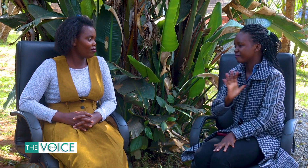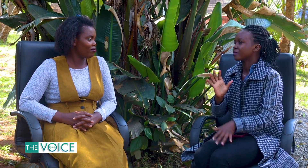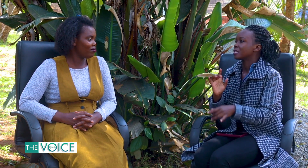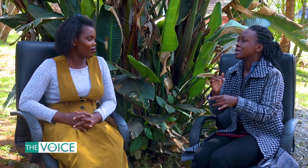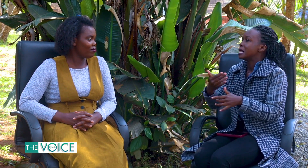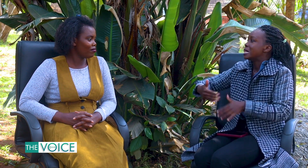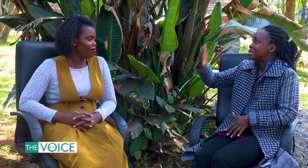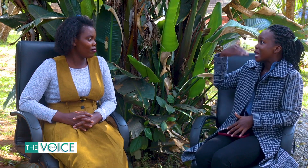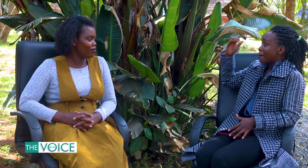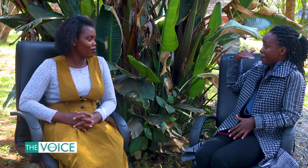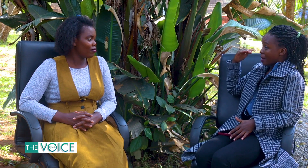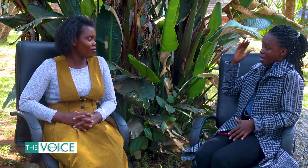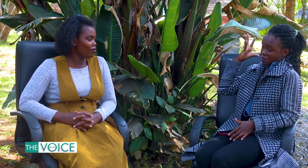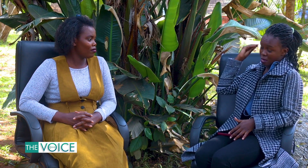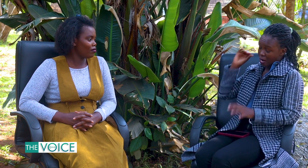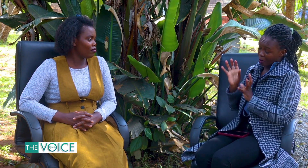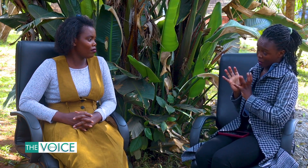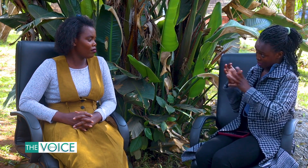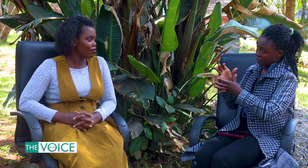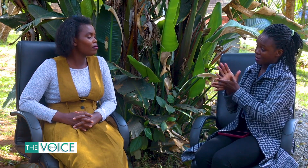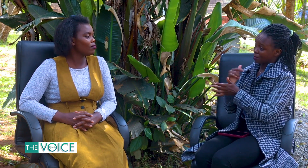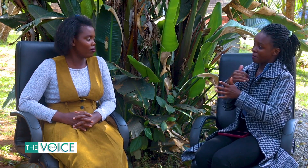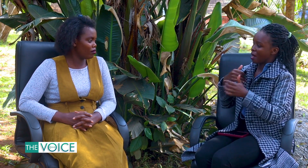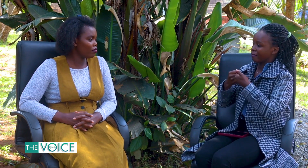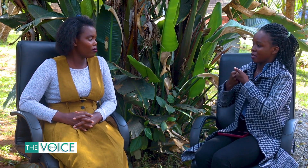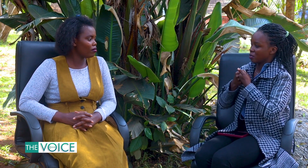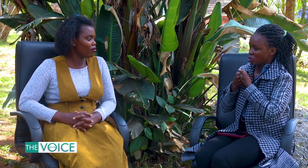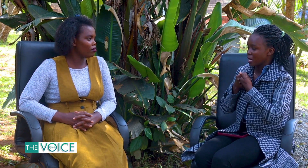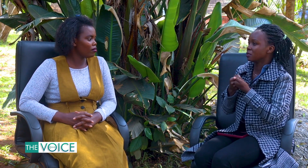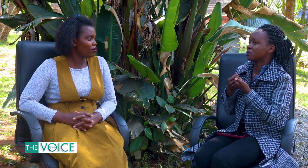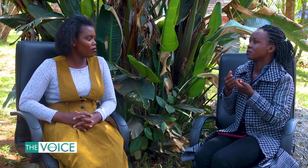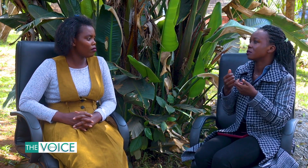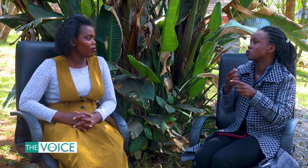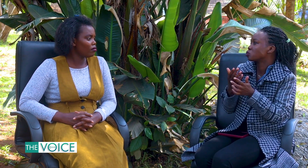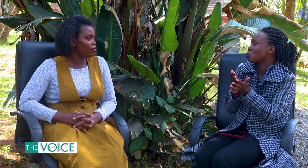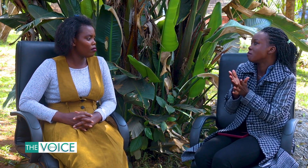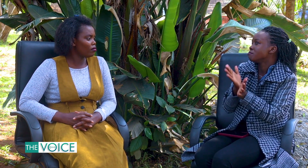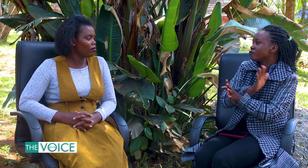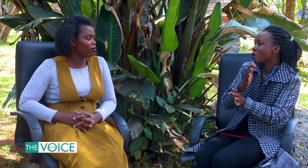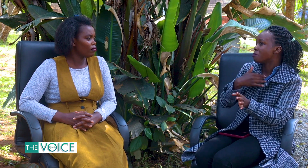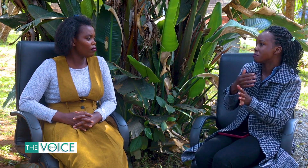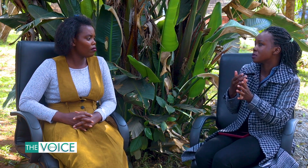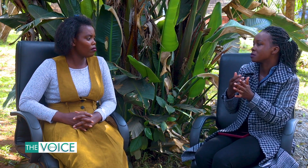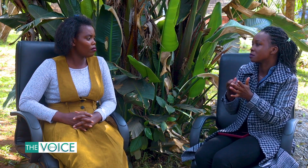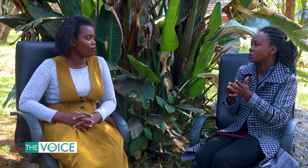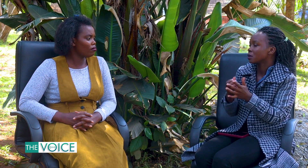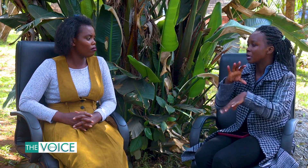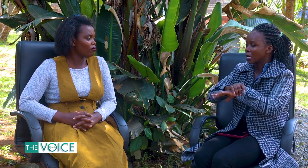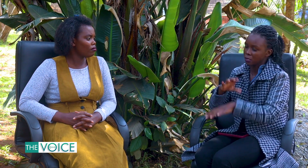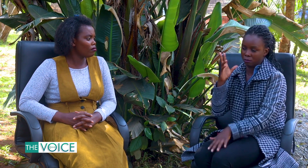comfortable with that. Because I remember previously, when I was in the hearing world, I would experience challenges most of the time